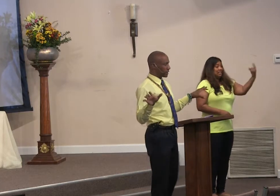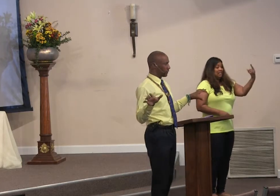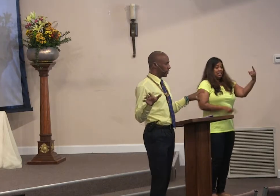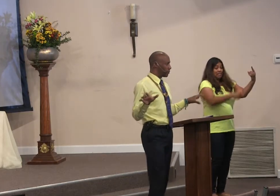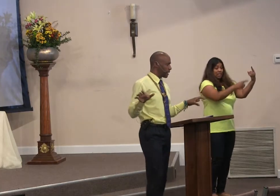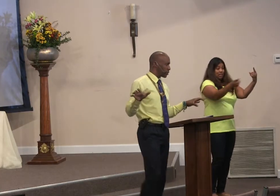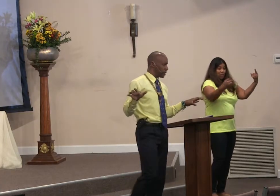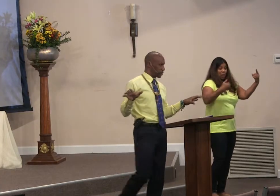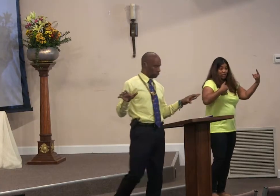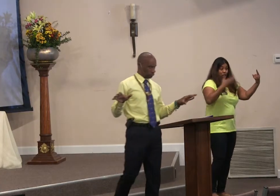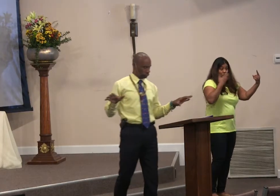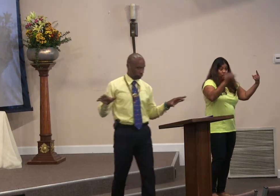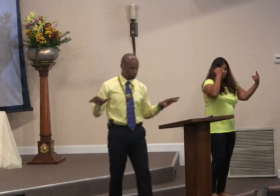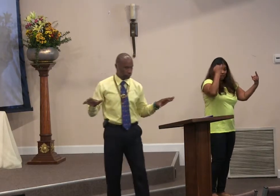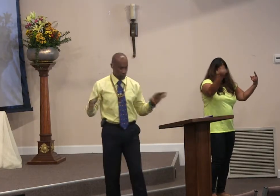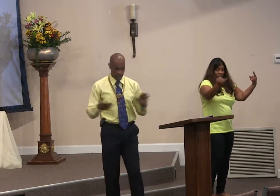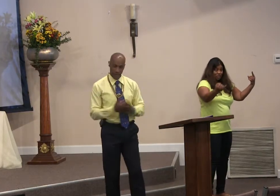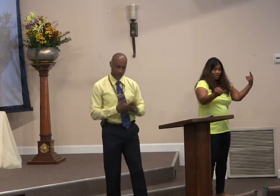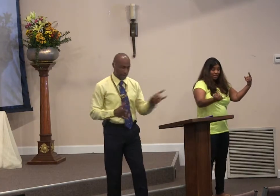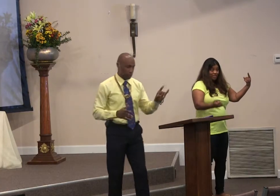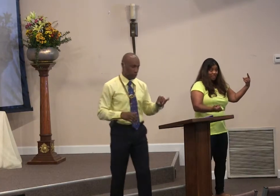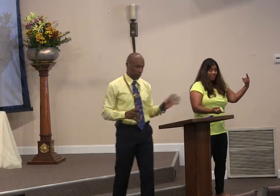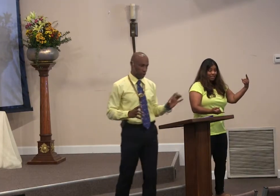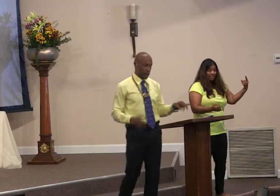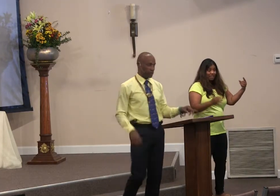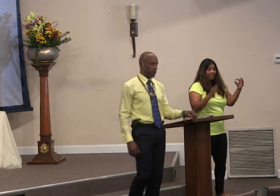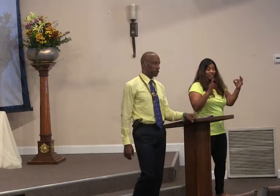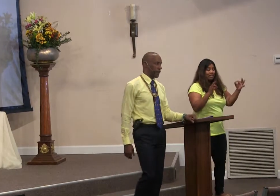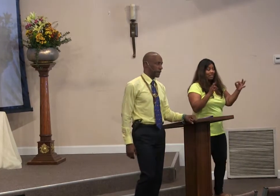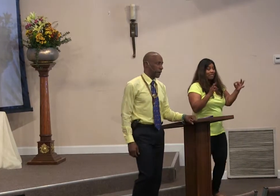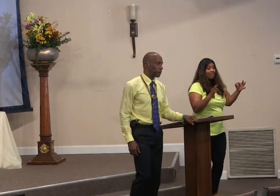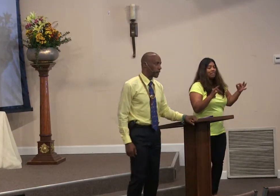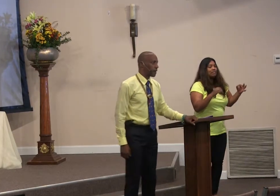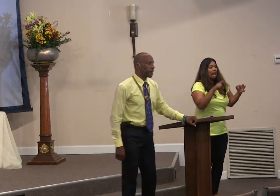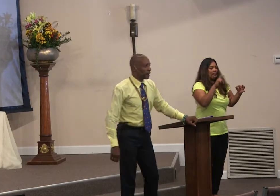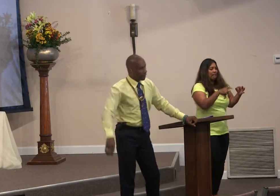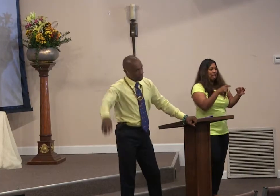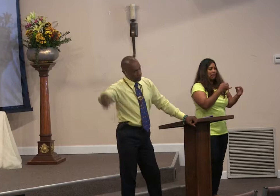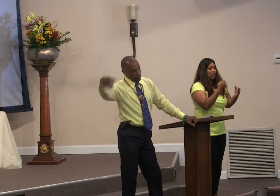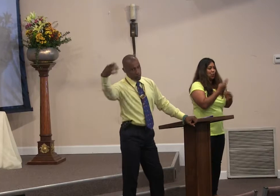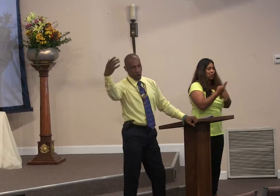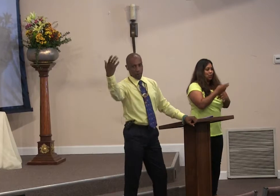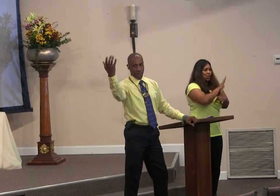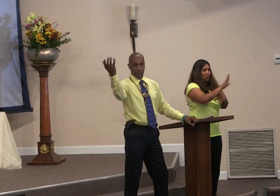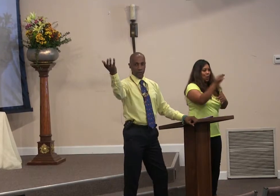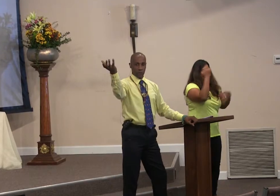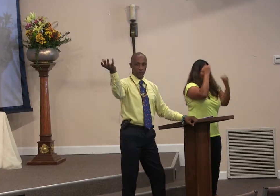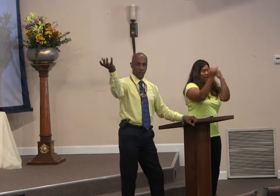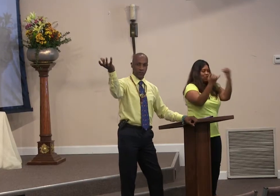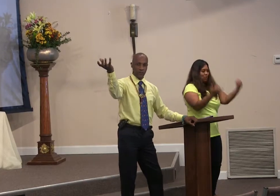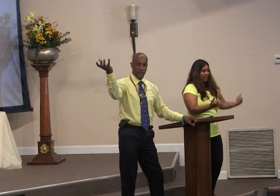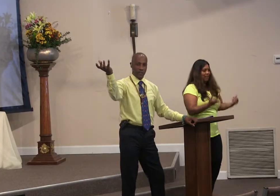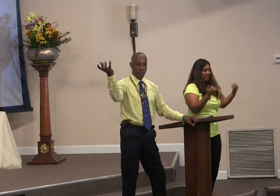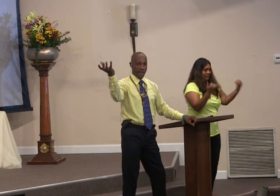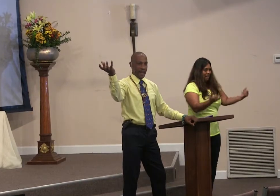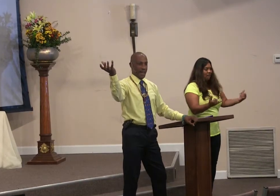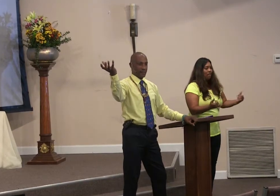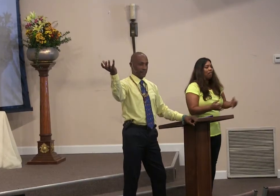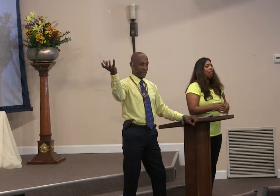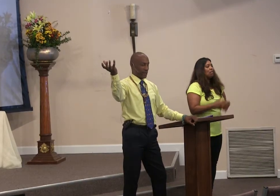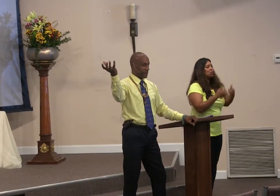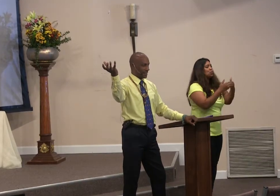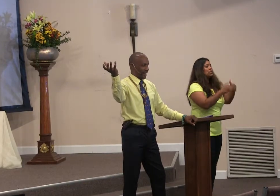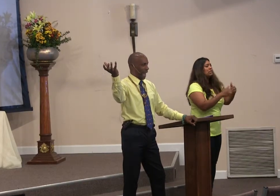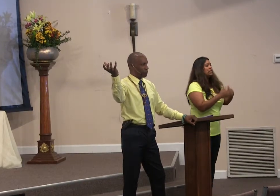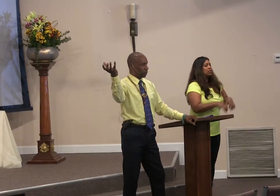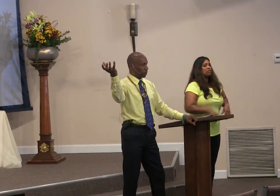a relatively good imagination? Yes. Okay, because I need you to work your imagination right now. For a moment, I want you to envision in my hand